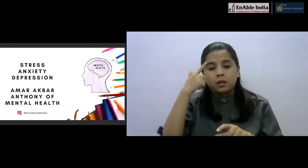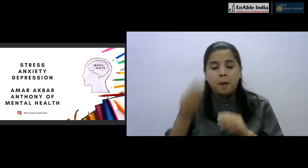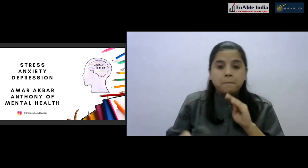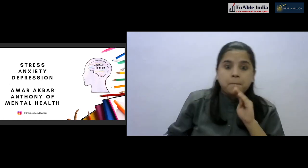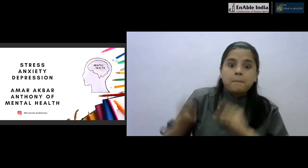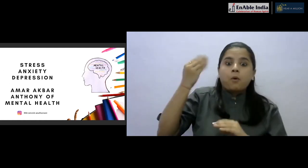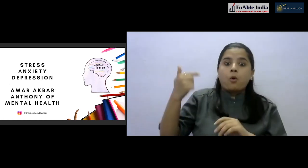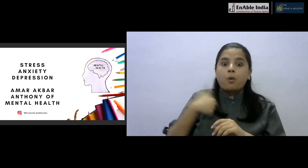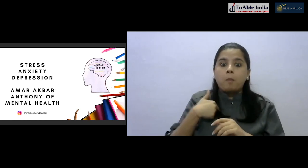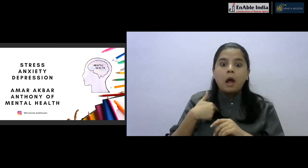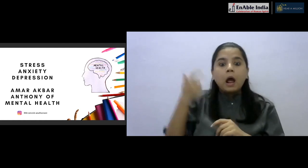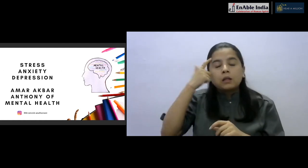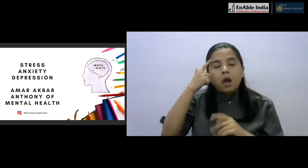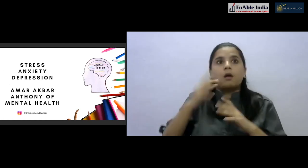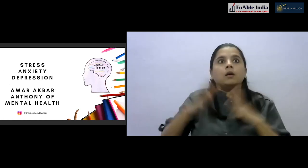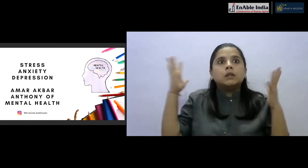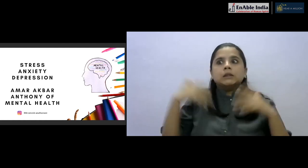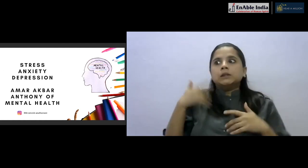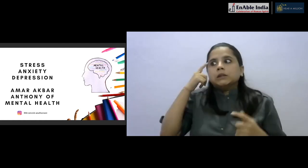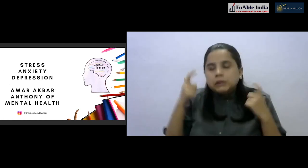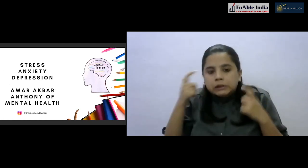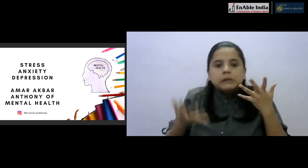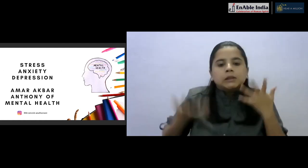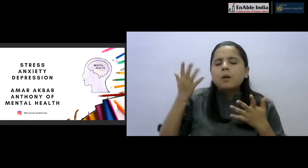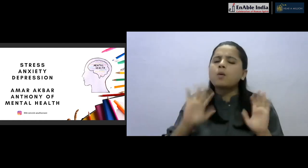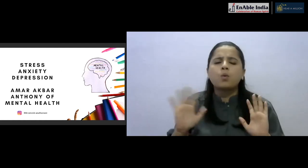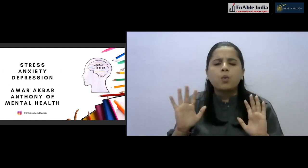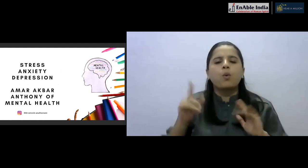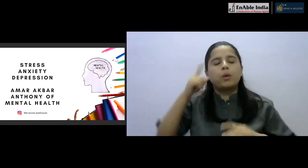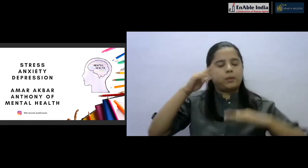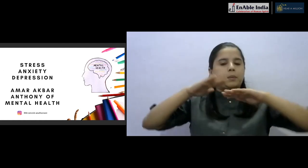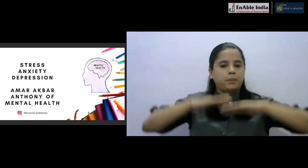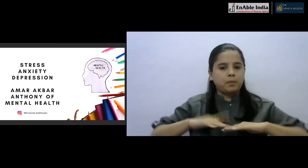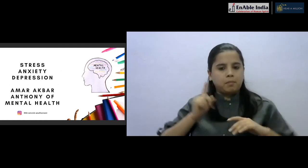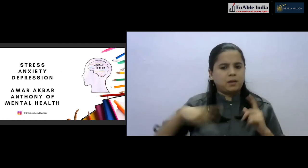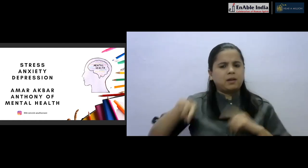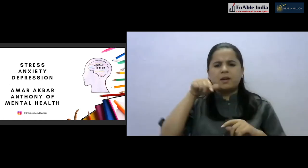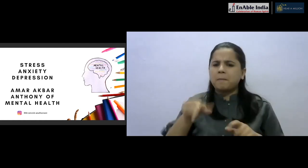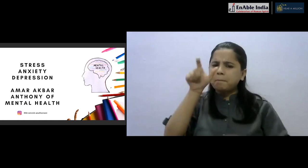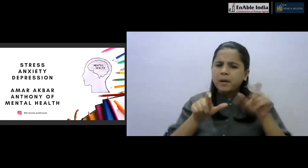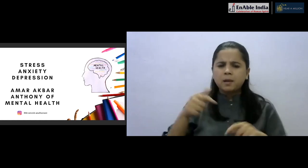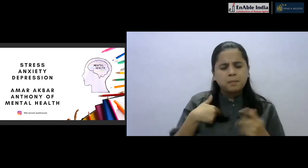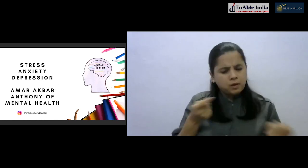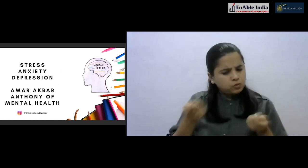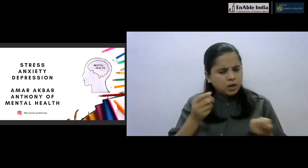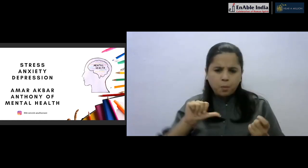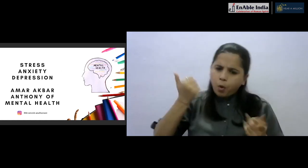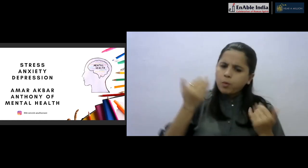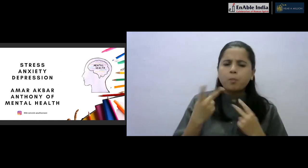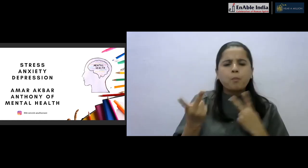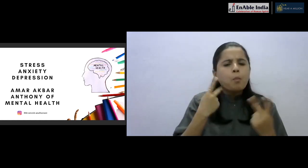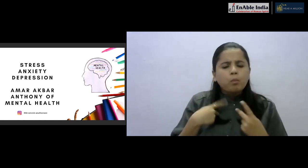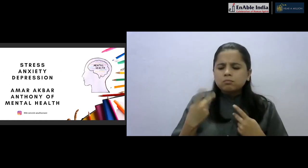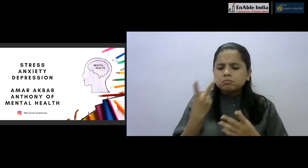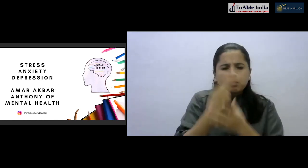our psyche. We cannot. We as humans are more than powerful to deal with physical and mental conditions both.